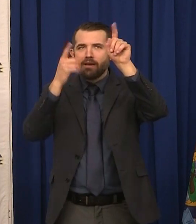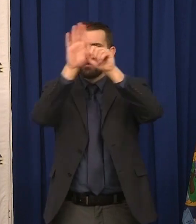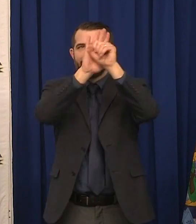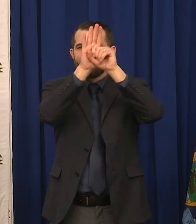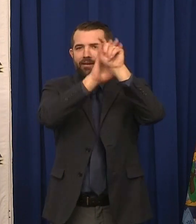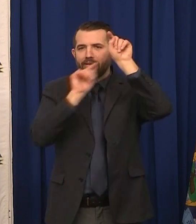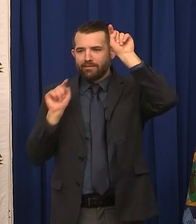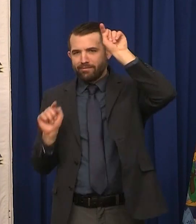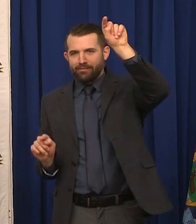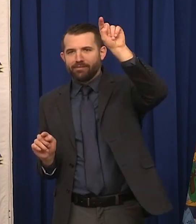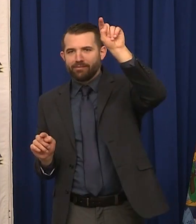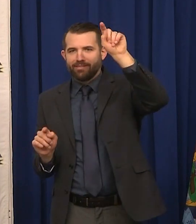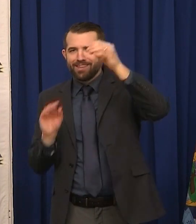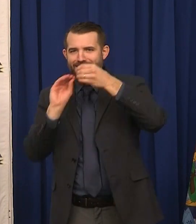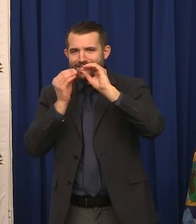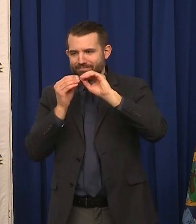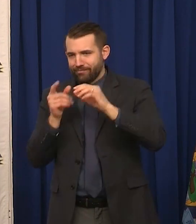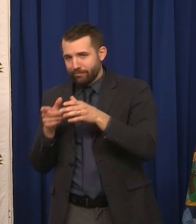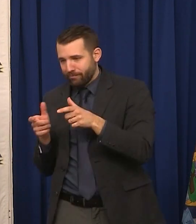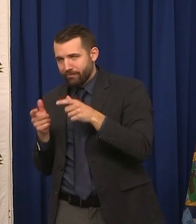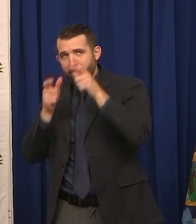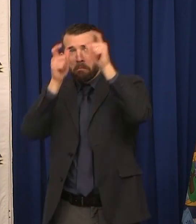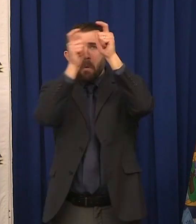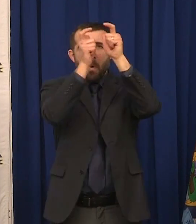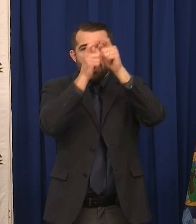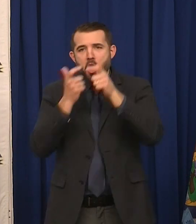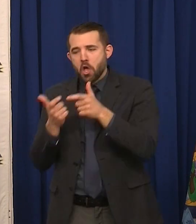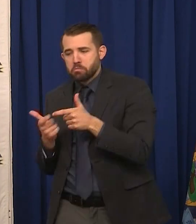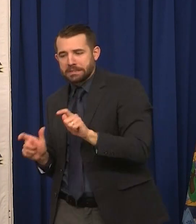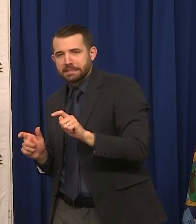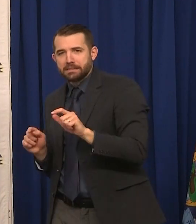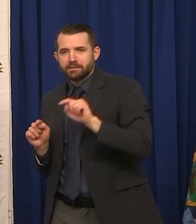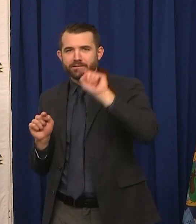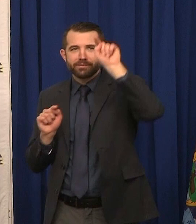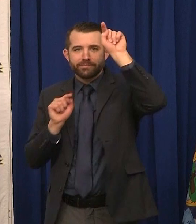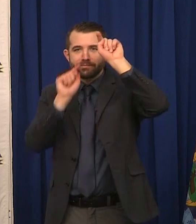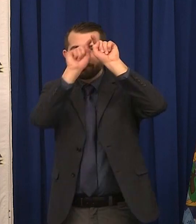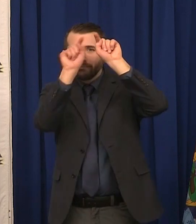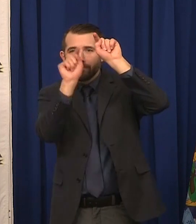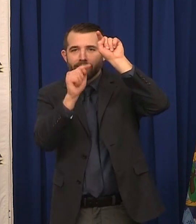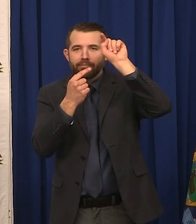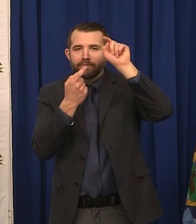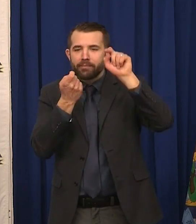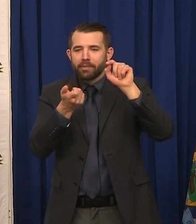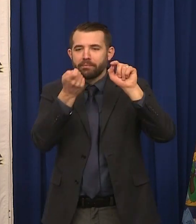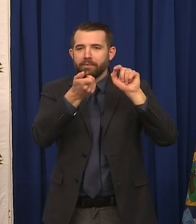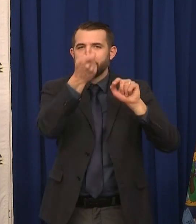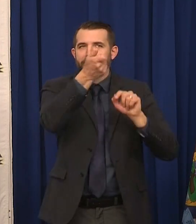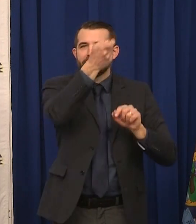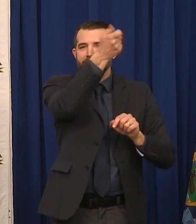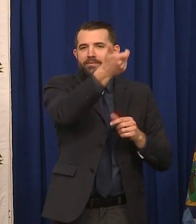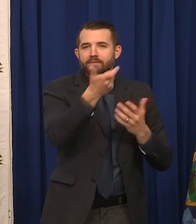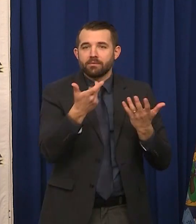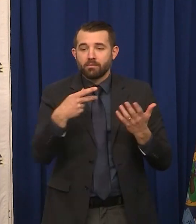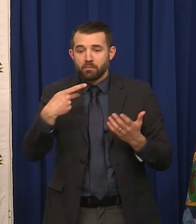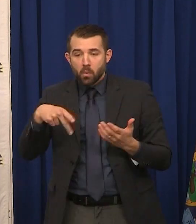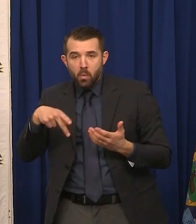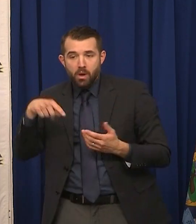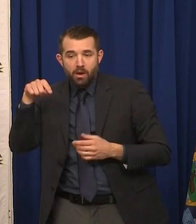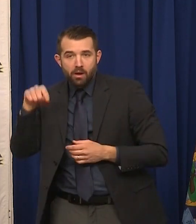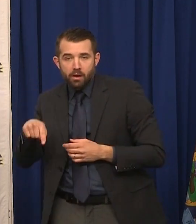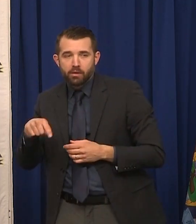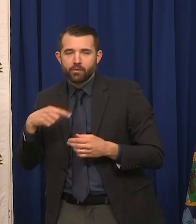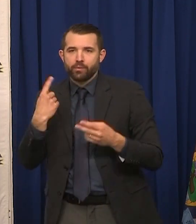density, the value of the stay-at-home order, we have to think about that. In a place like Portland or let alone